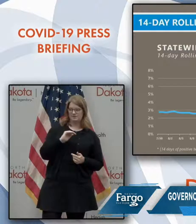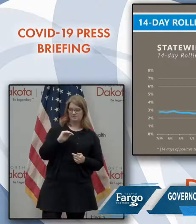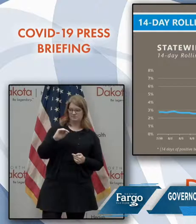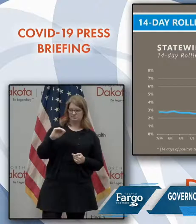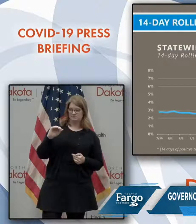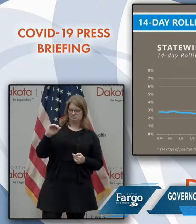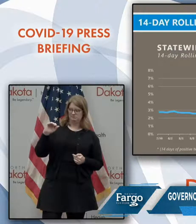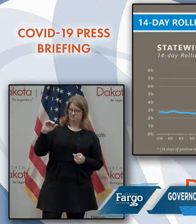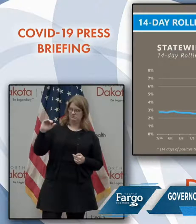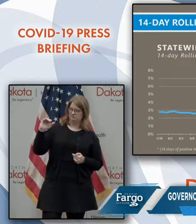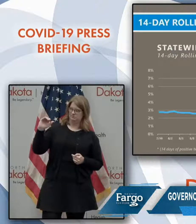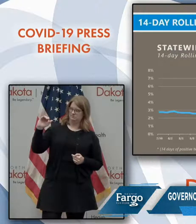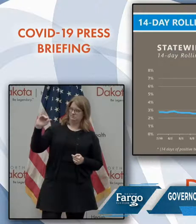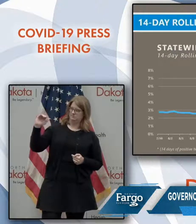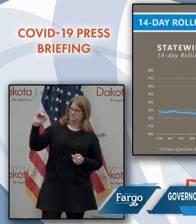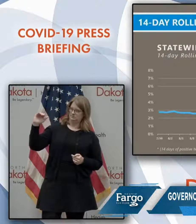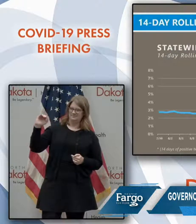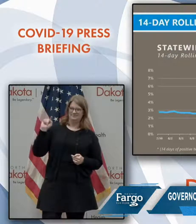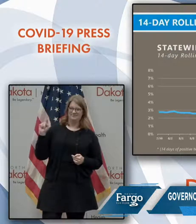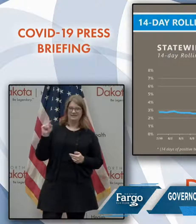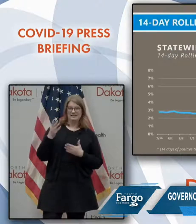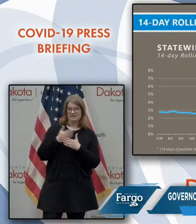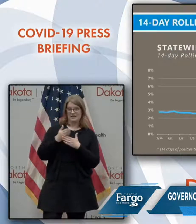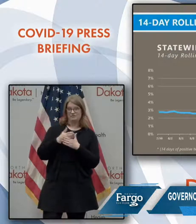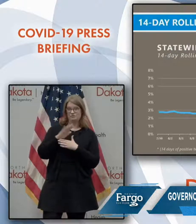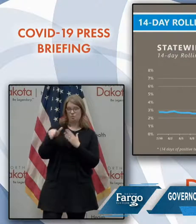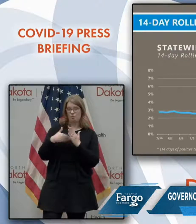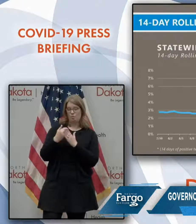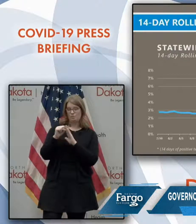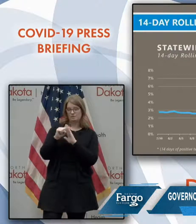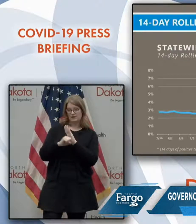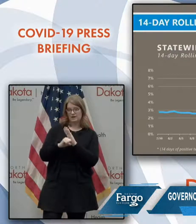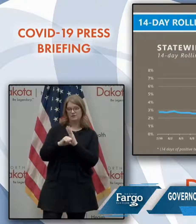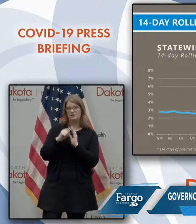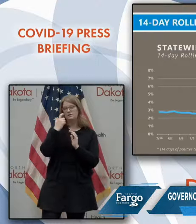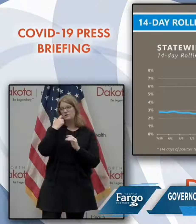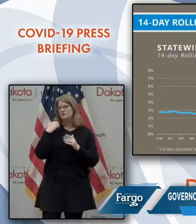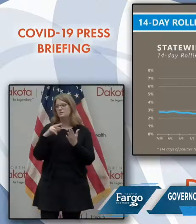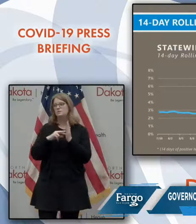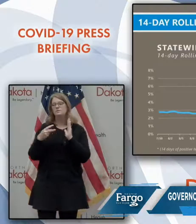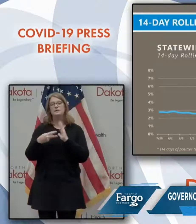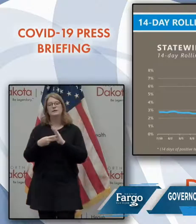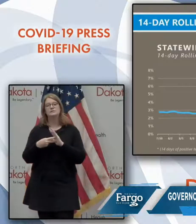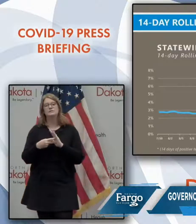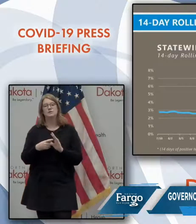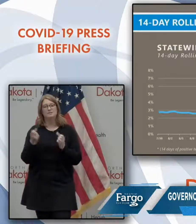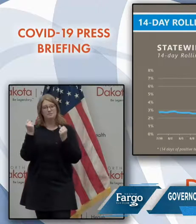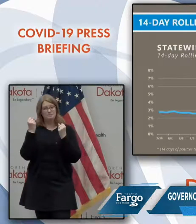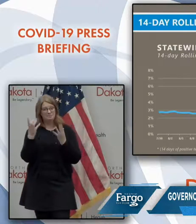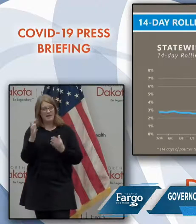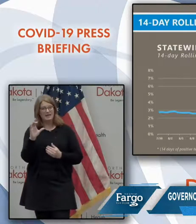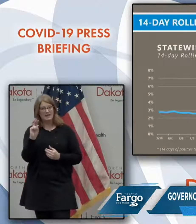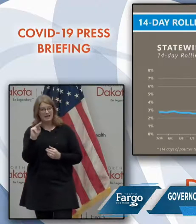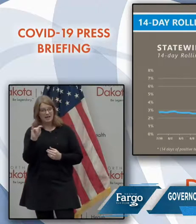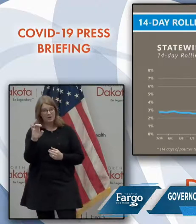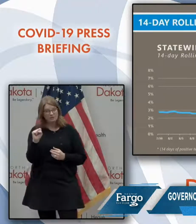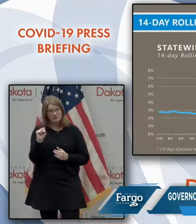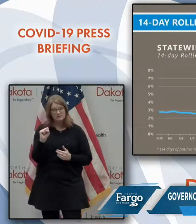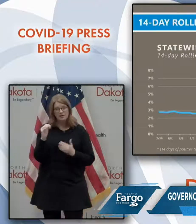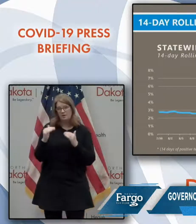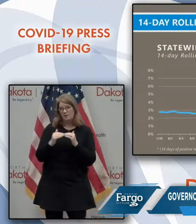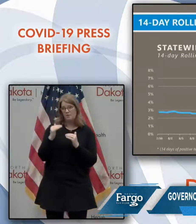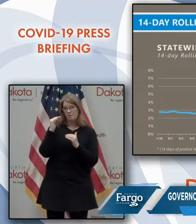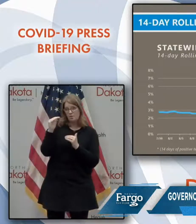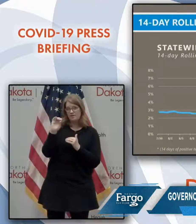climb. And as we know, this is an average for the whole state, and which means we've got a number of counties with more than a